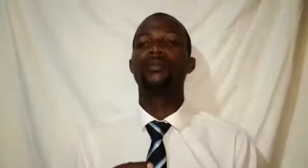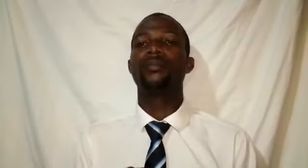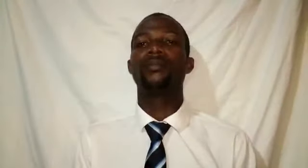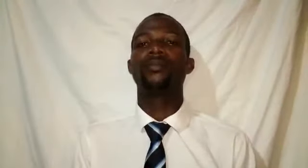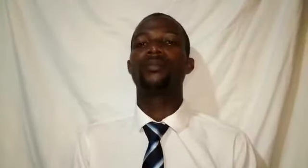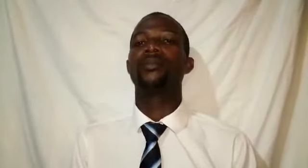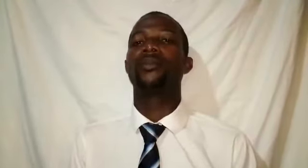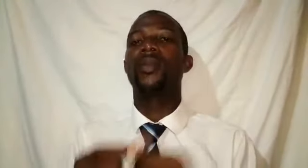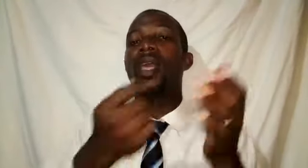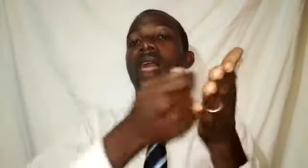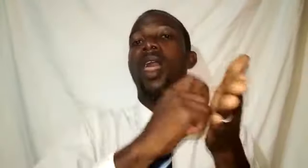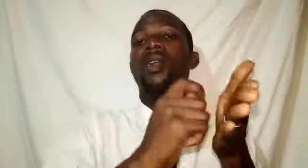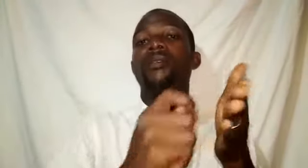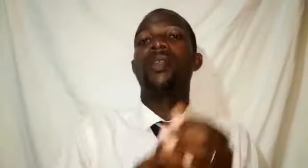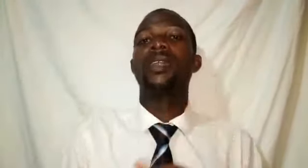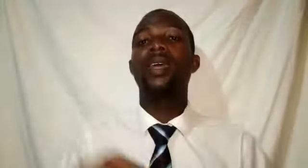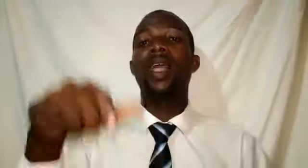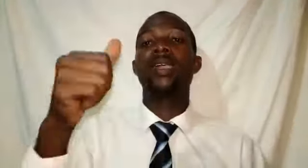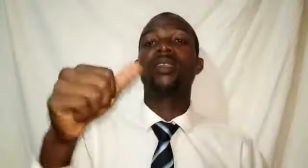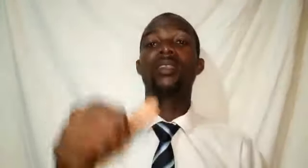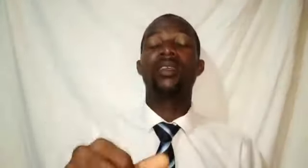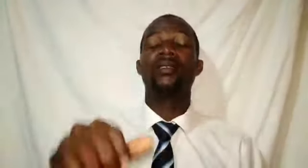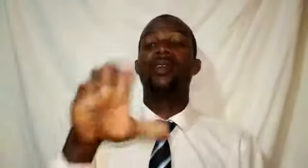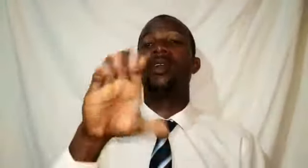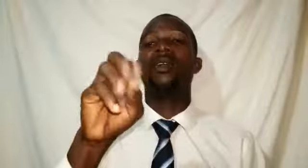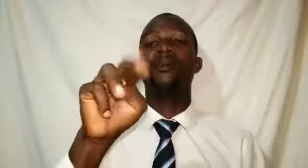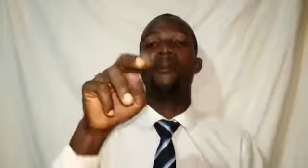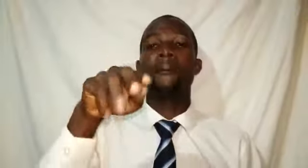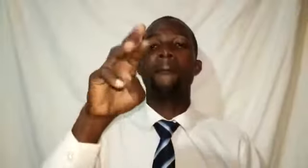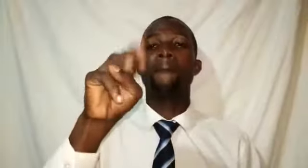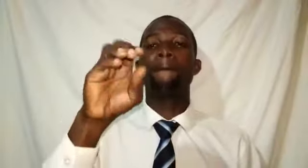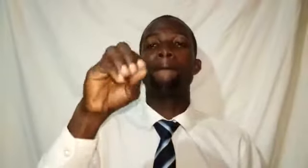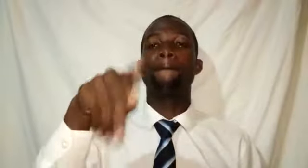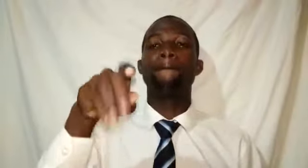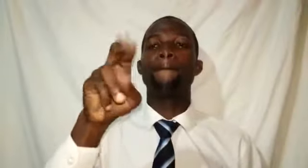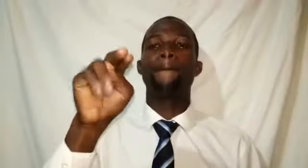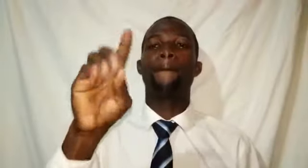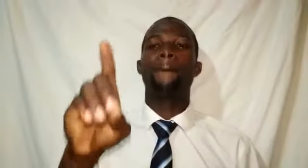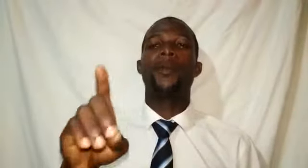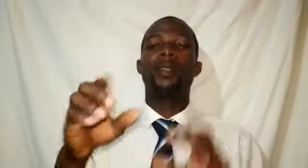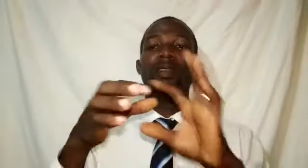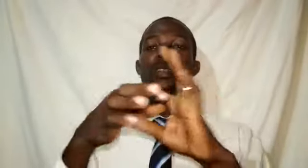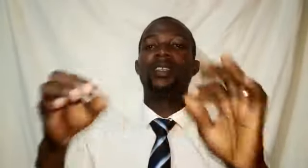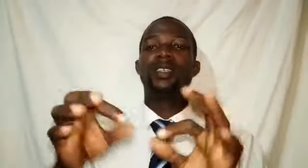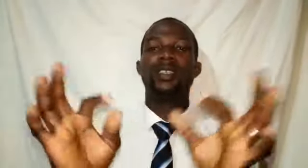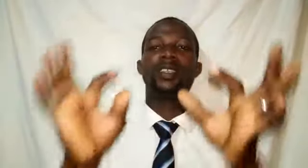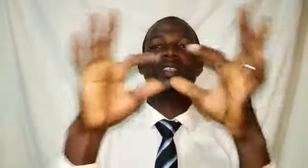one, write 10 compound sentences, joining them with coordinating